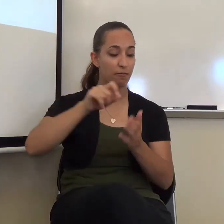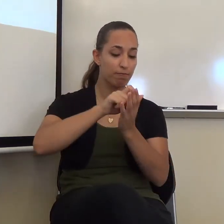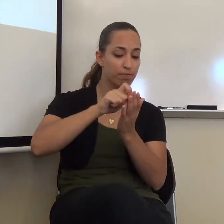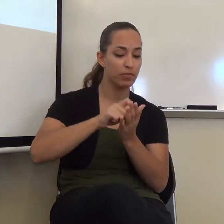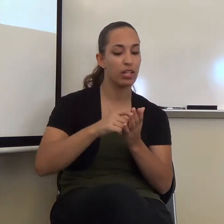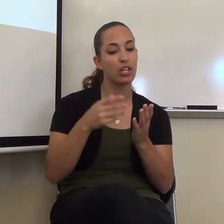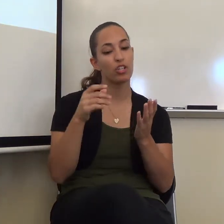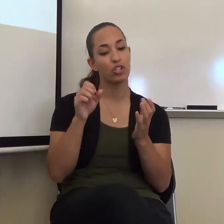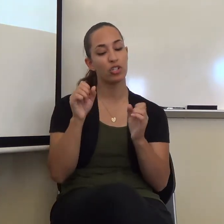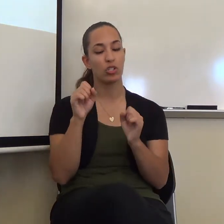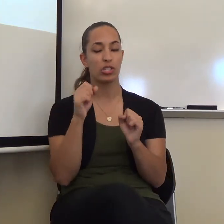viewers